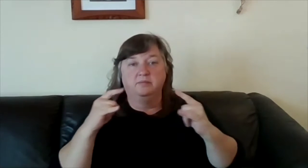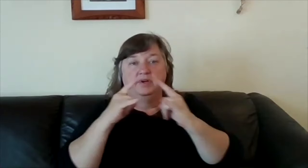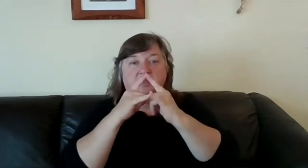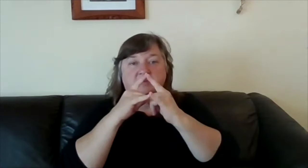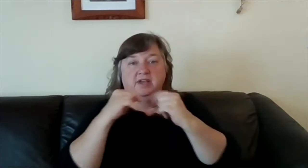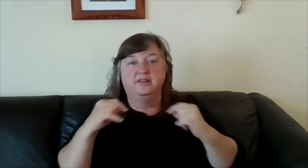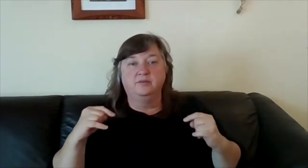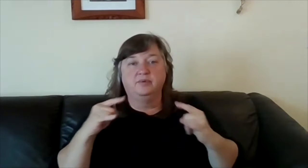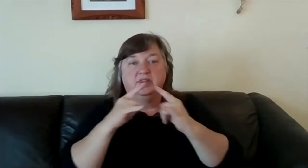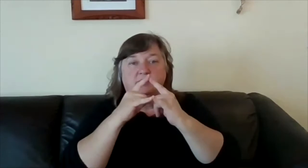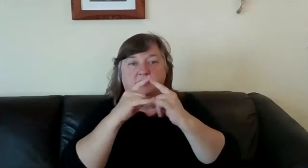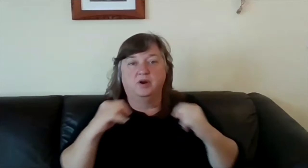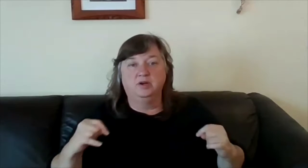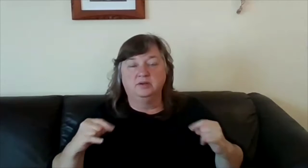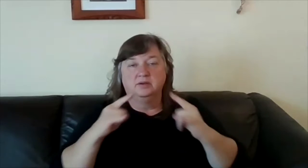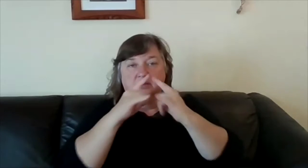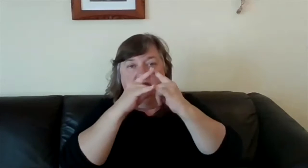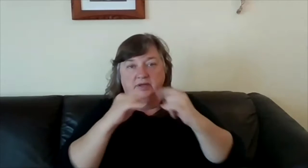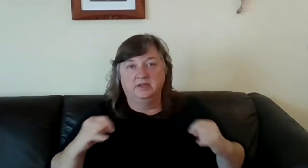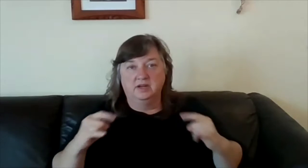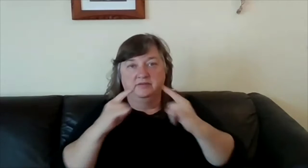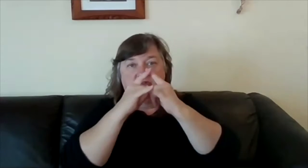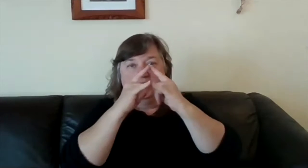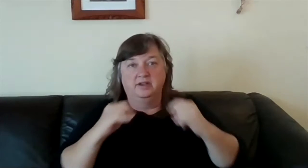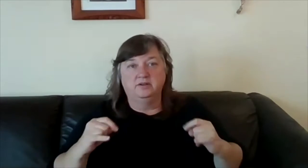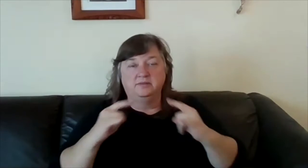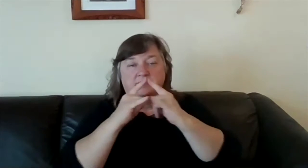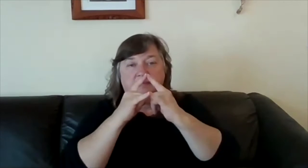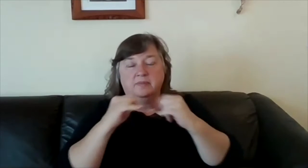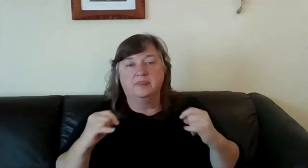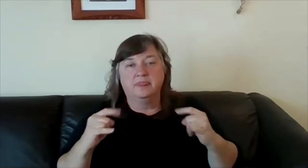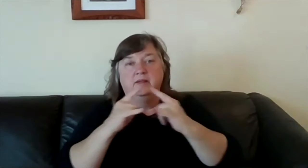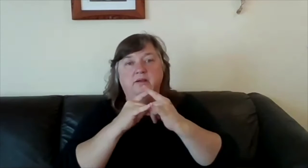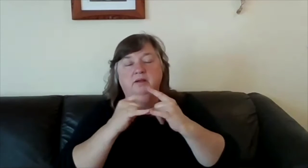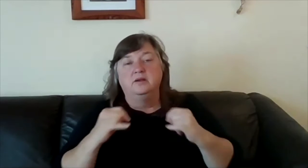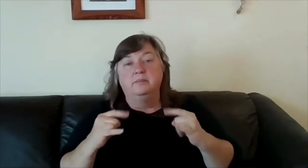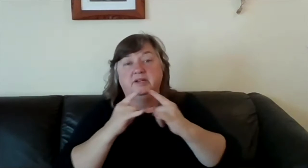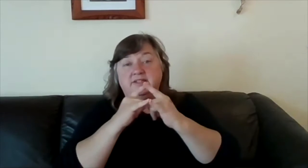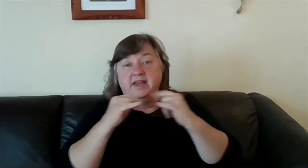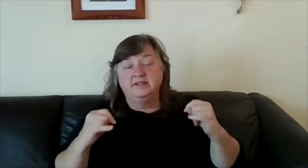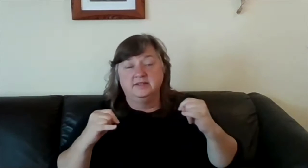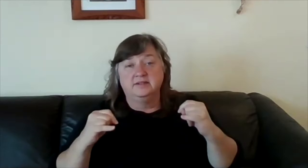putting them together and pulling them apart in kind of a triangle. But a tent,